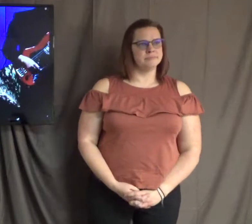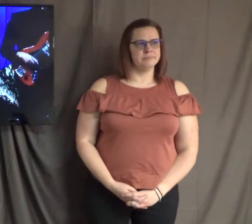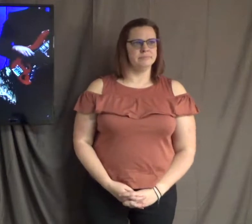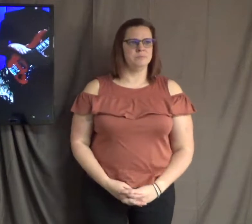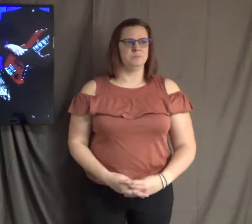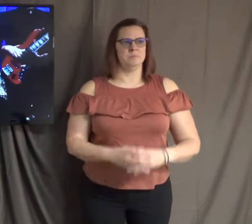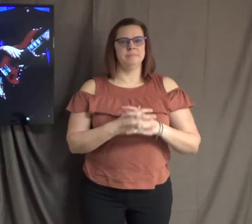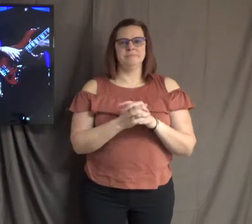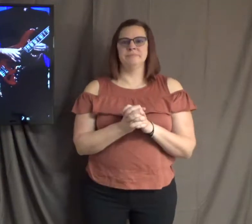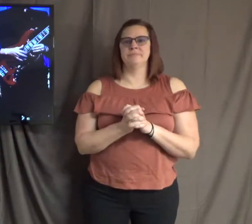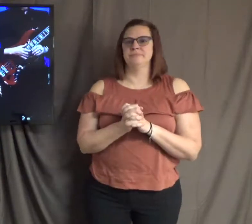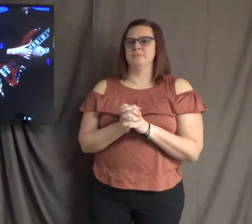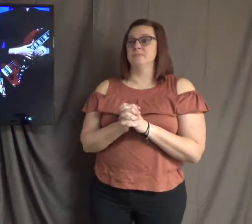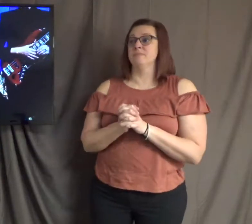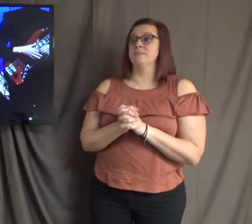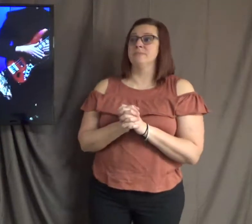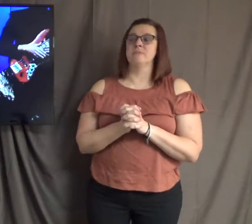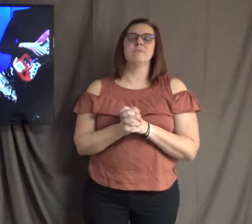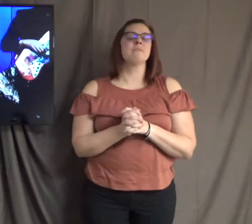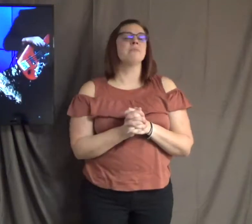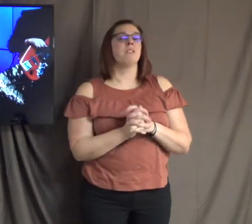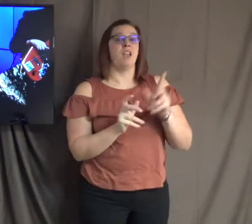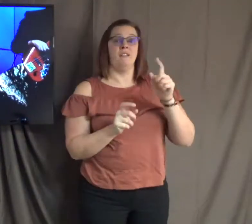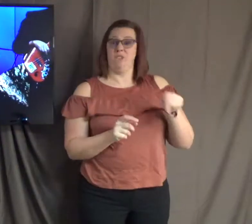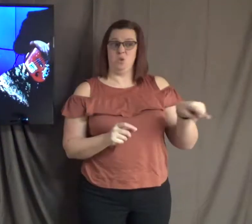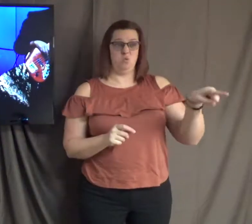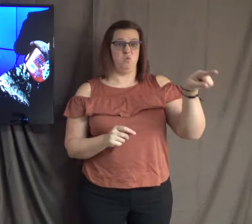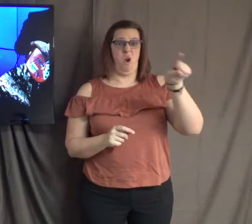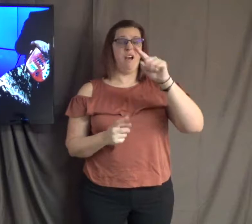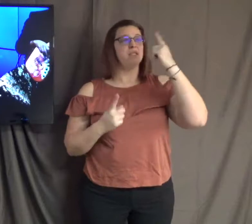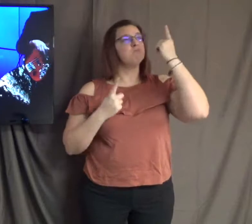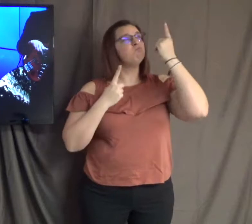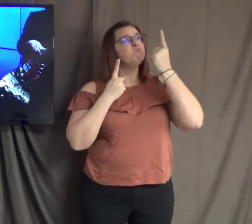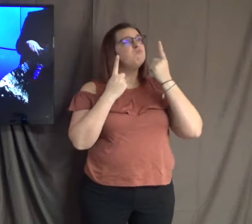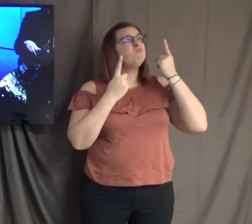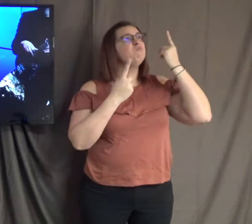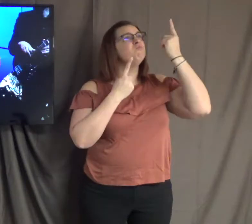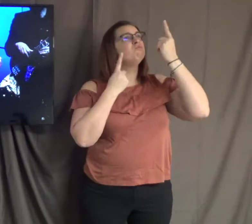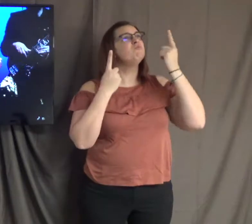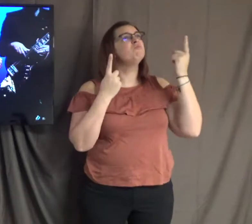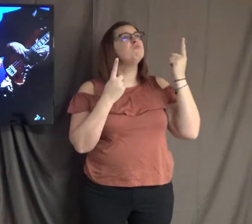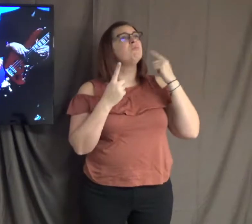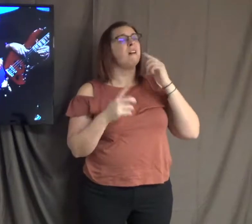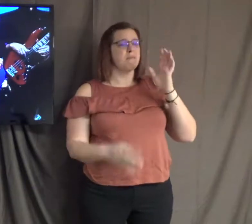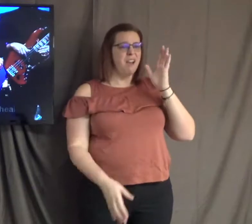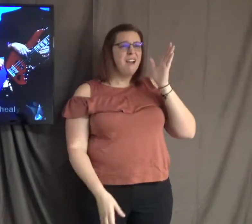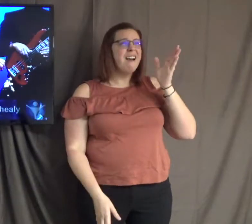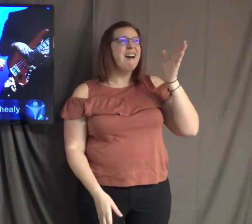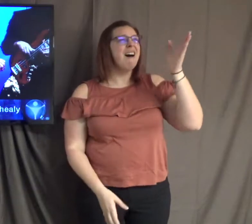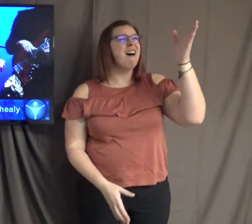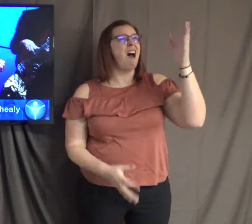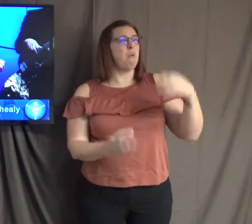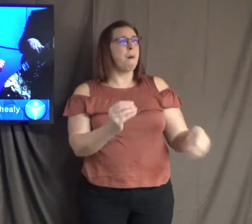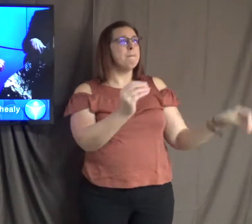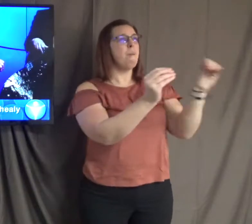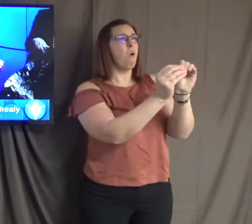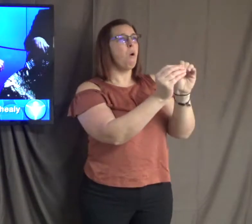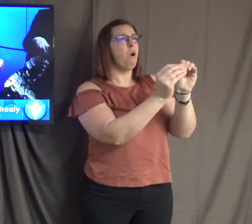If you've ever wondered if you're meant for more, yes, you